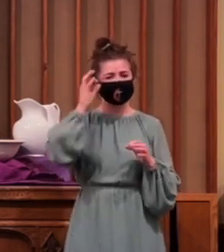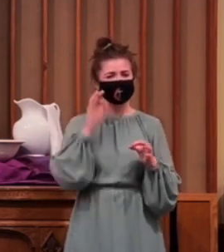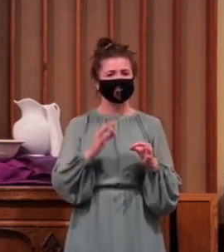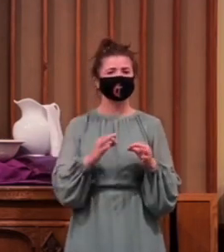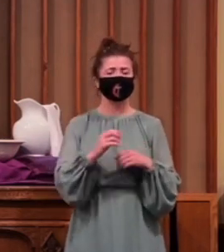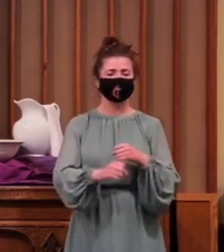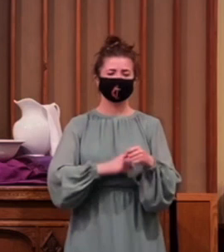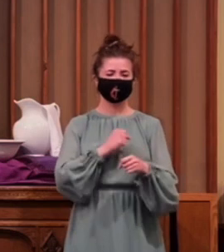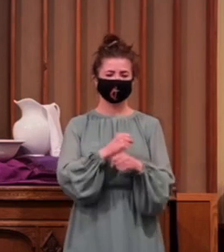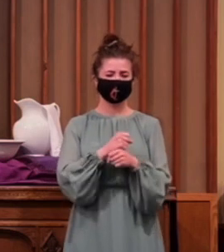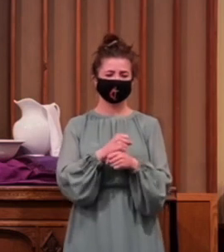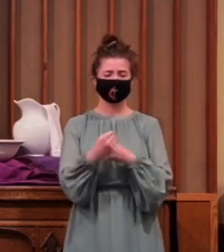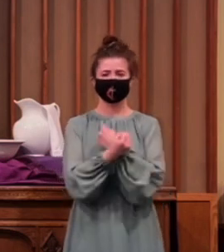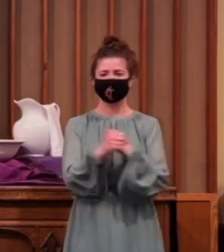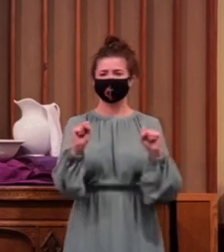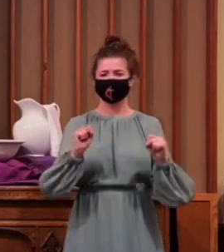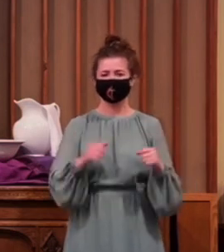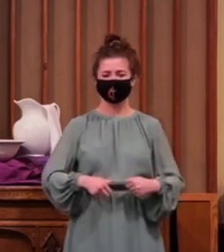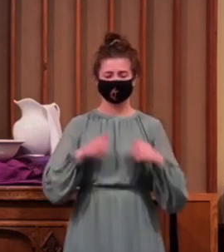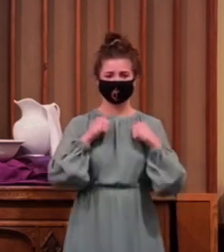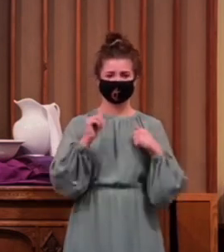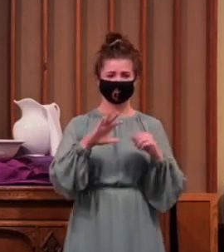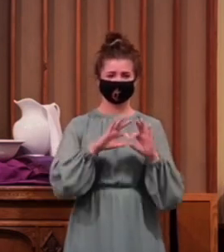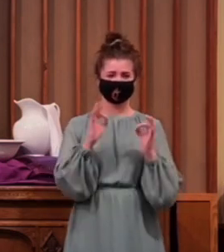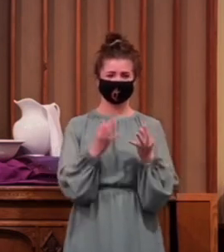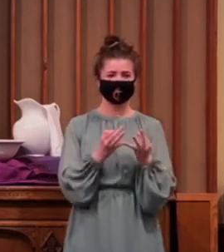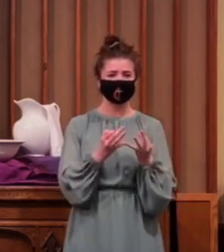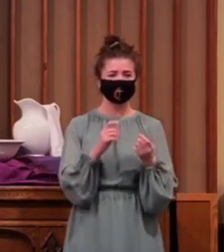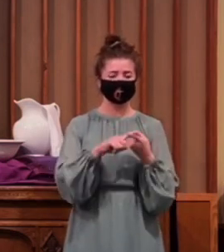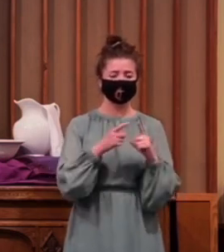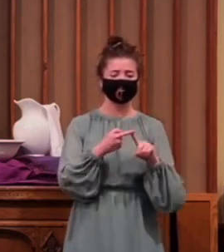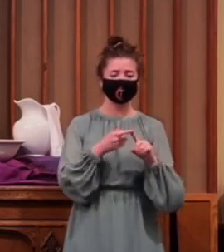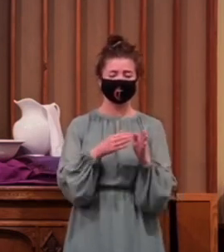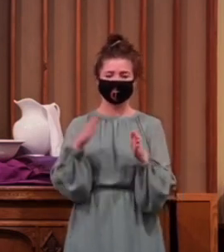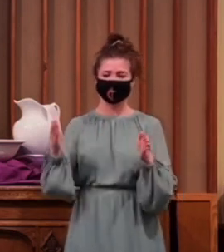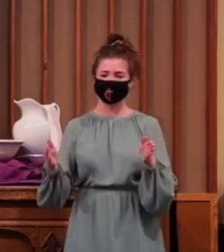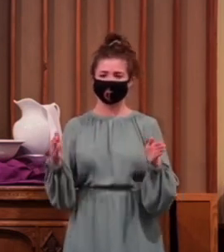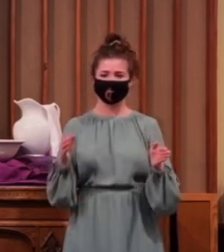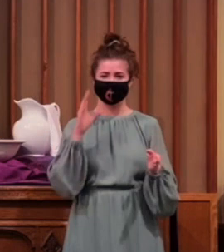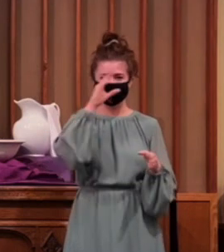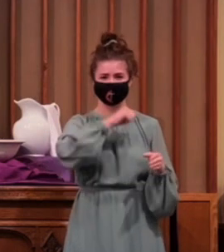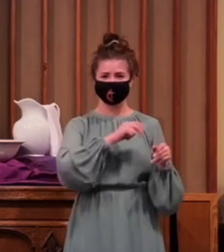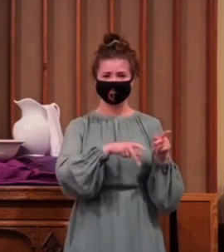lives of your family, friends, neighbors, and strangers."